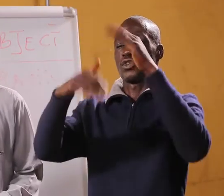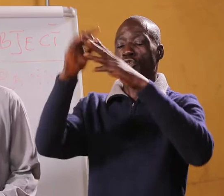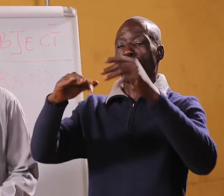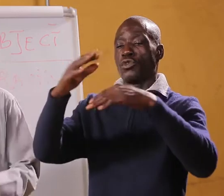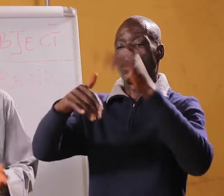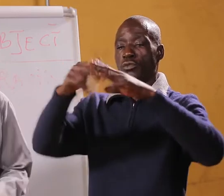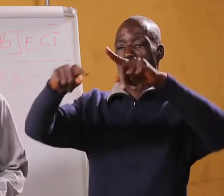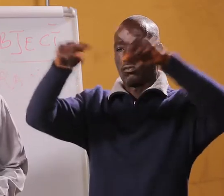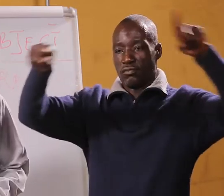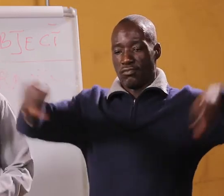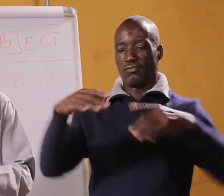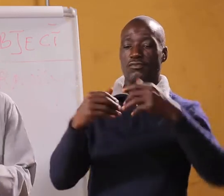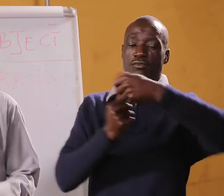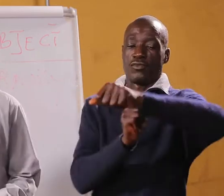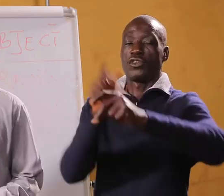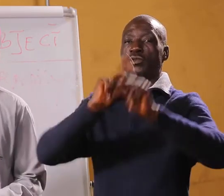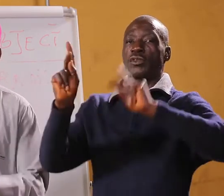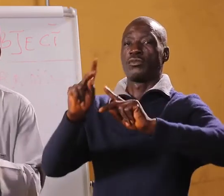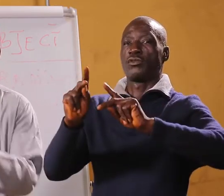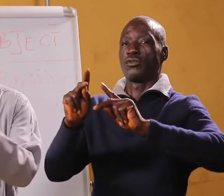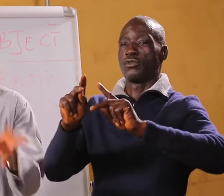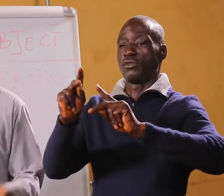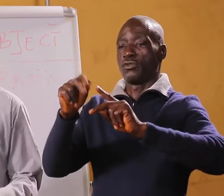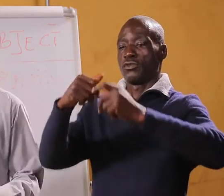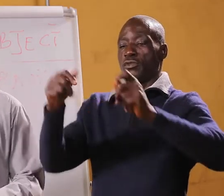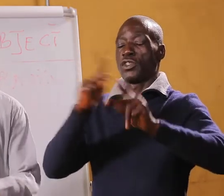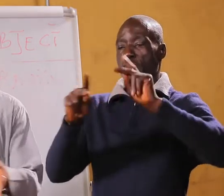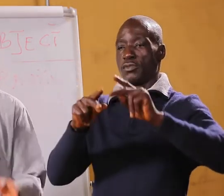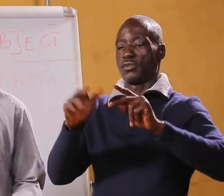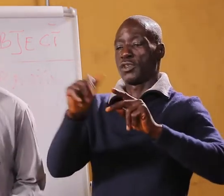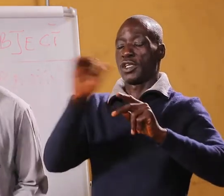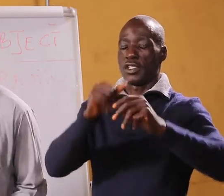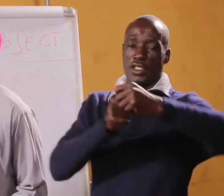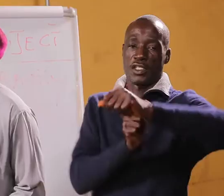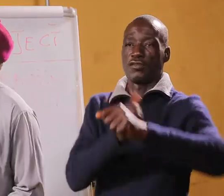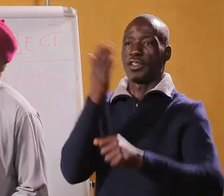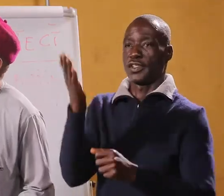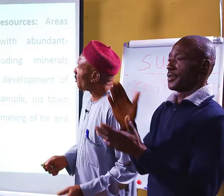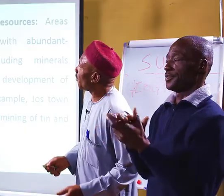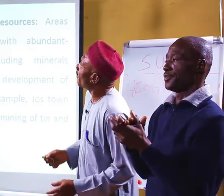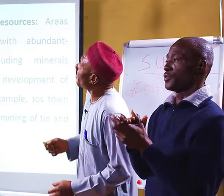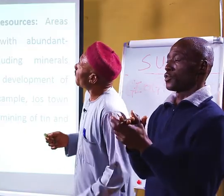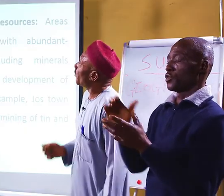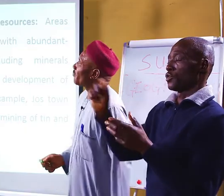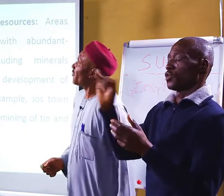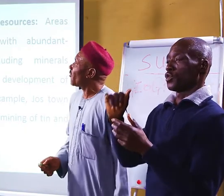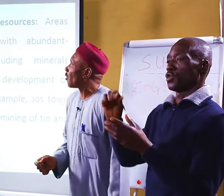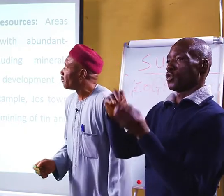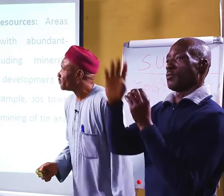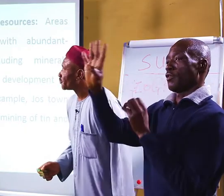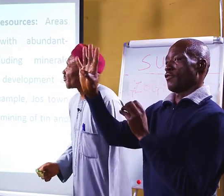it protect people there as a defense. So,